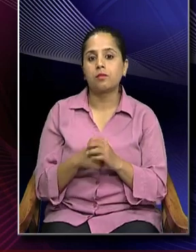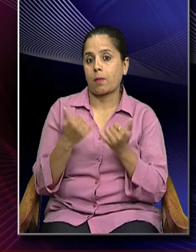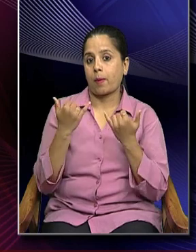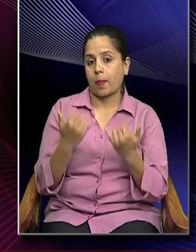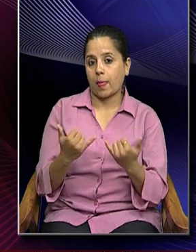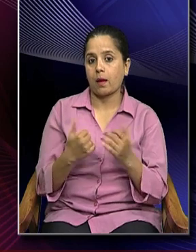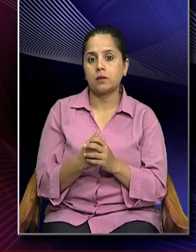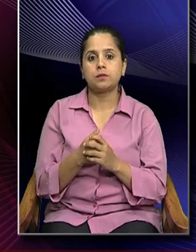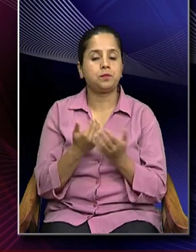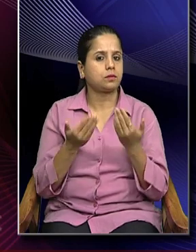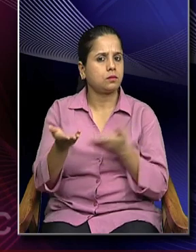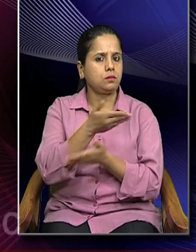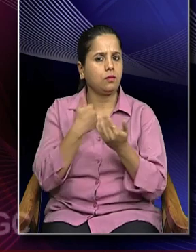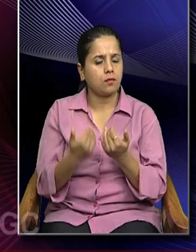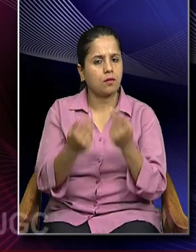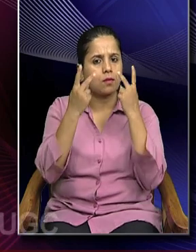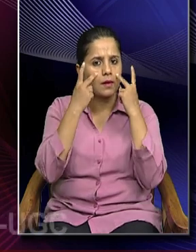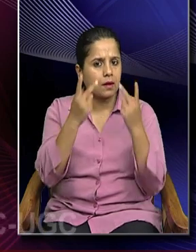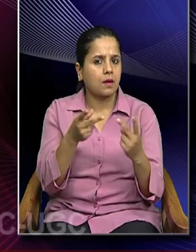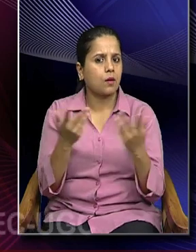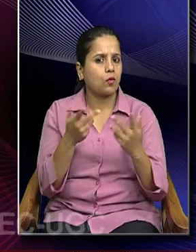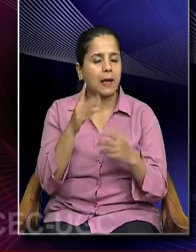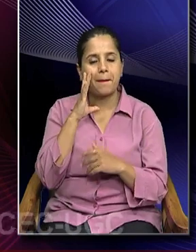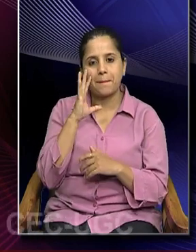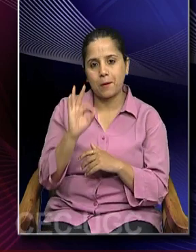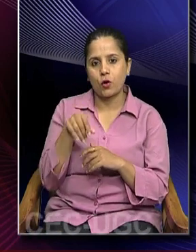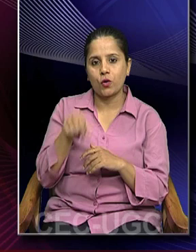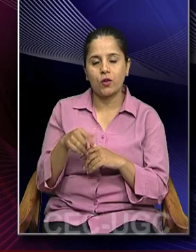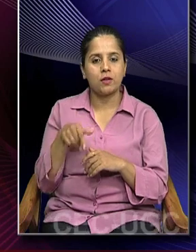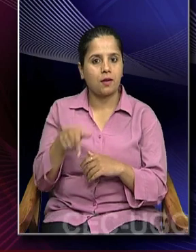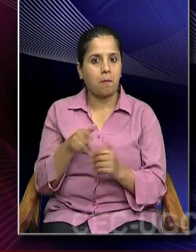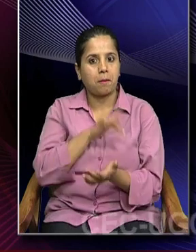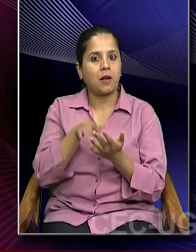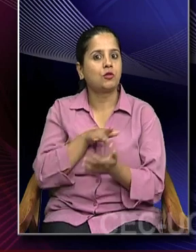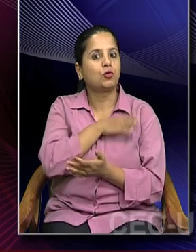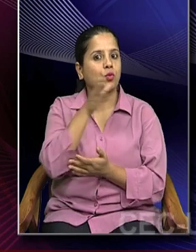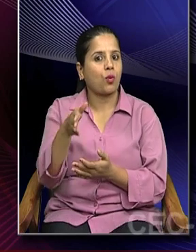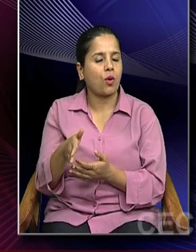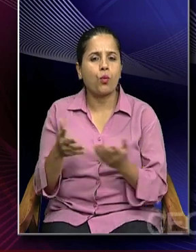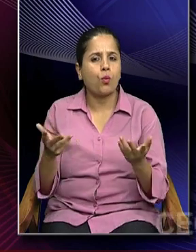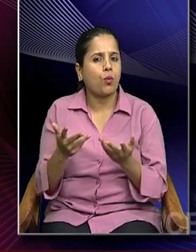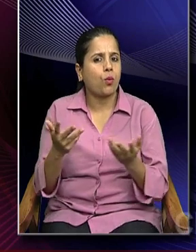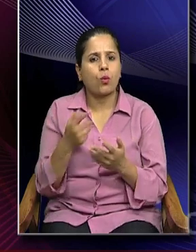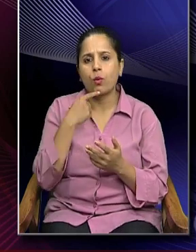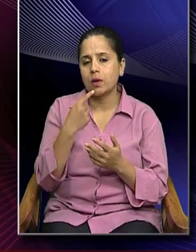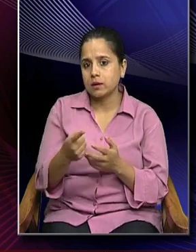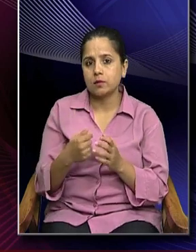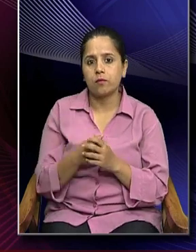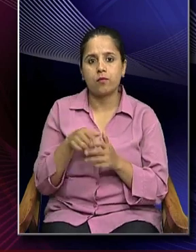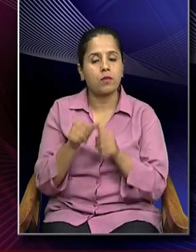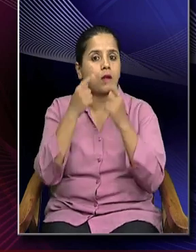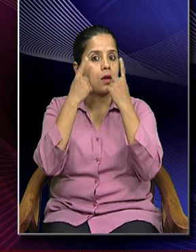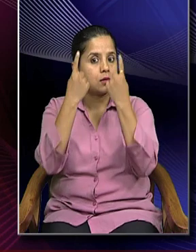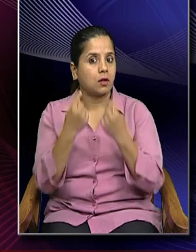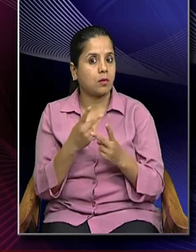Now, let's go into a very important field of what are the